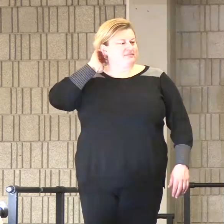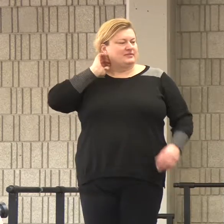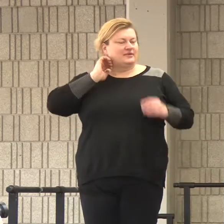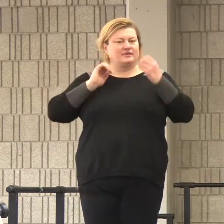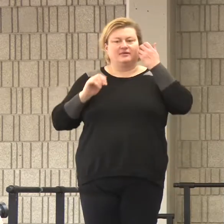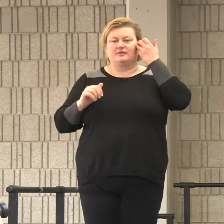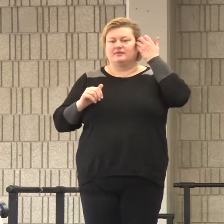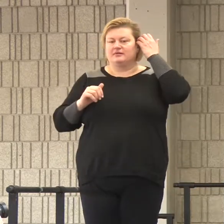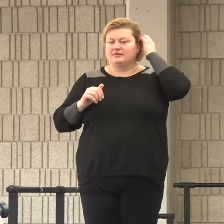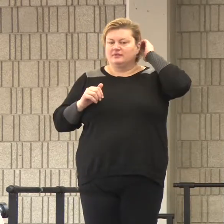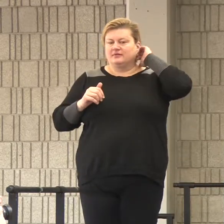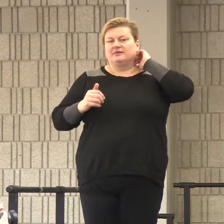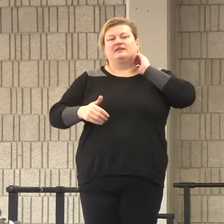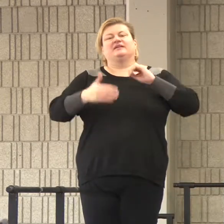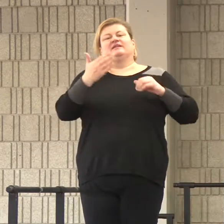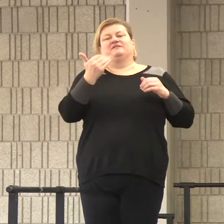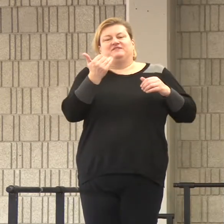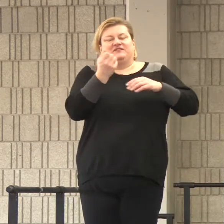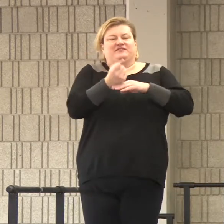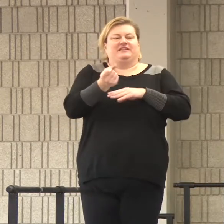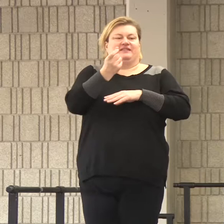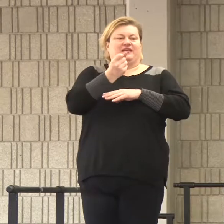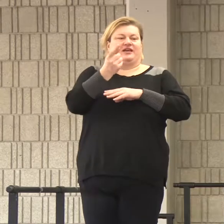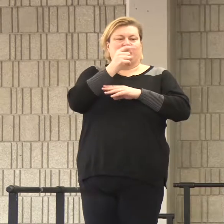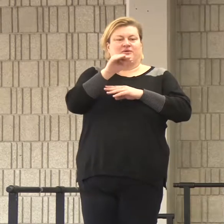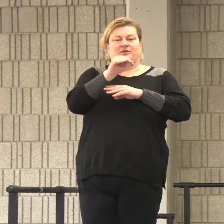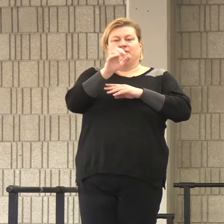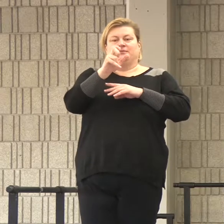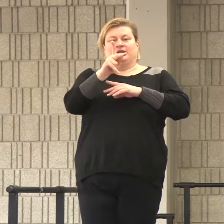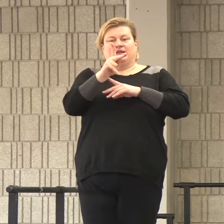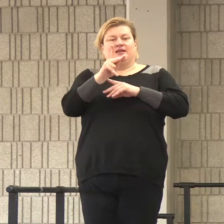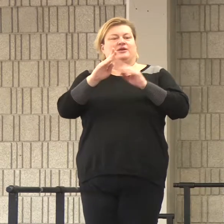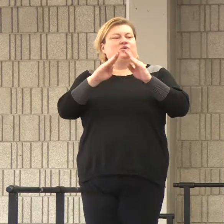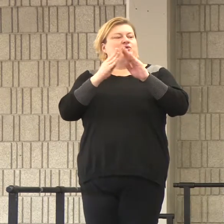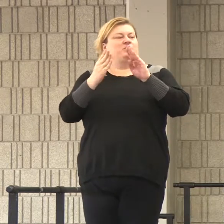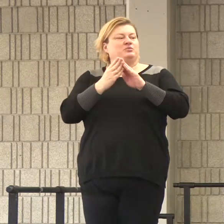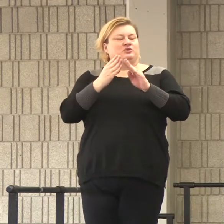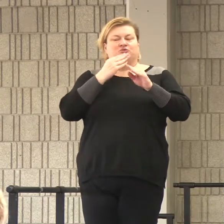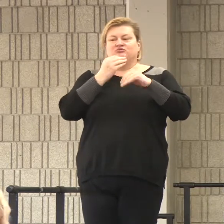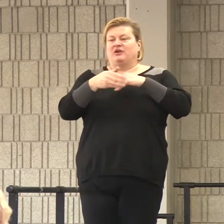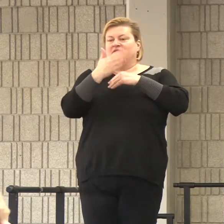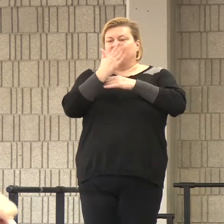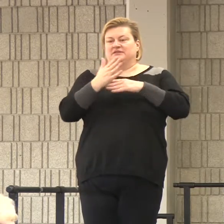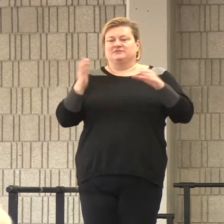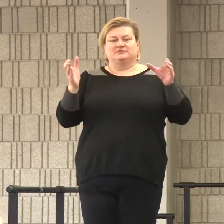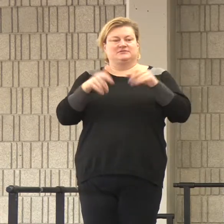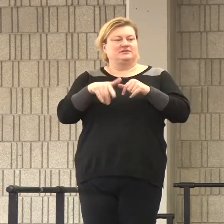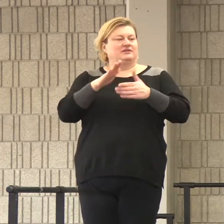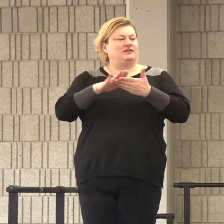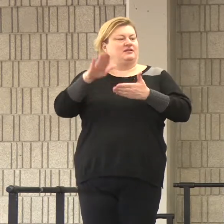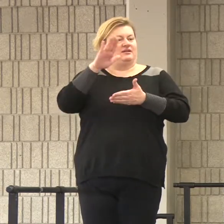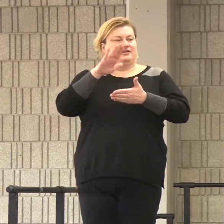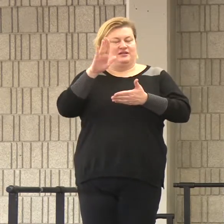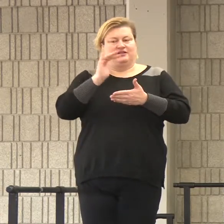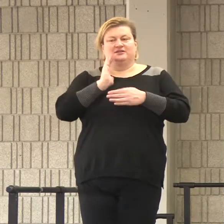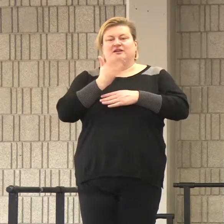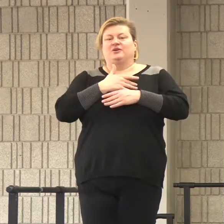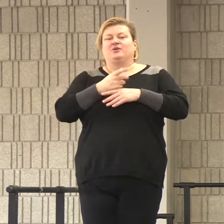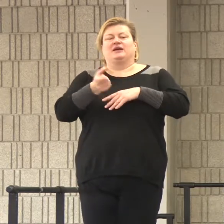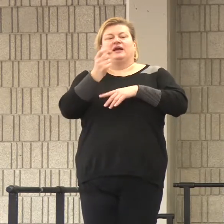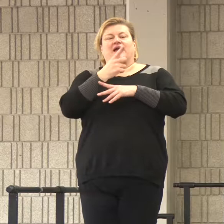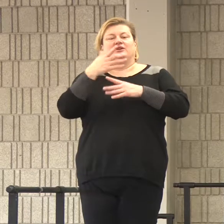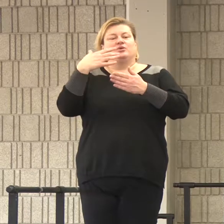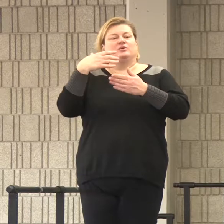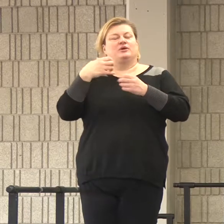This is the 15th annual Martin Luther King Jr. Community Breakfast that we've had at the college. It's our annual opportunity